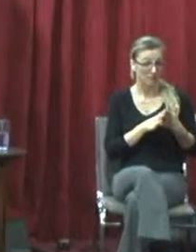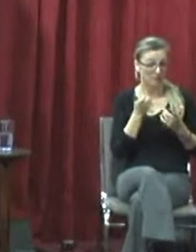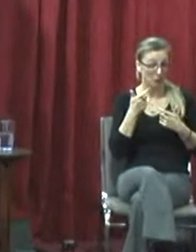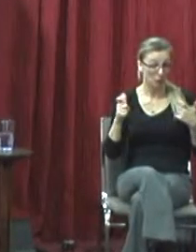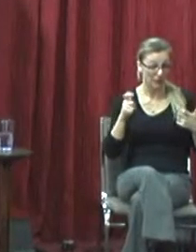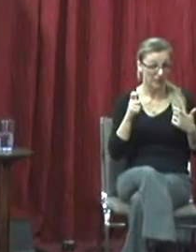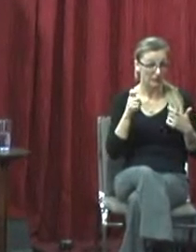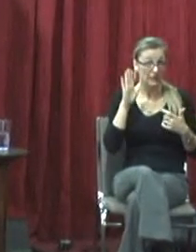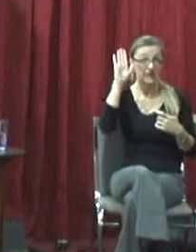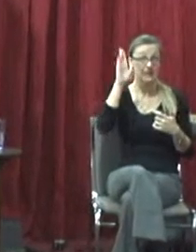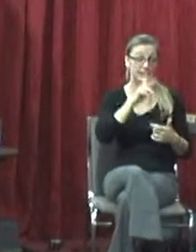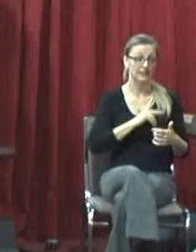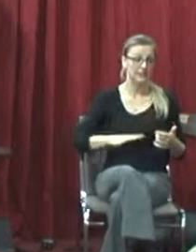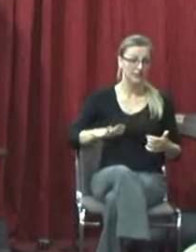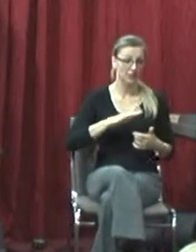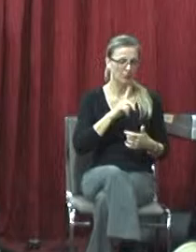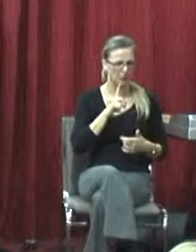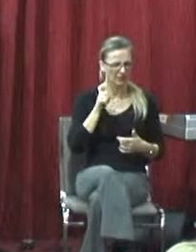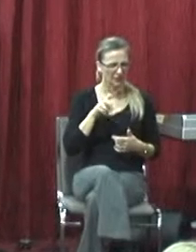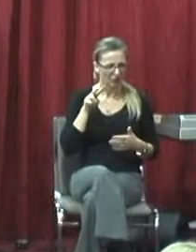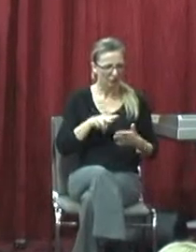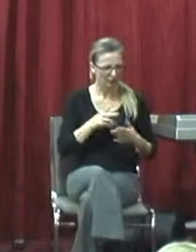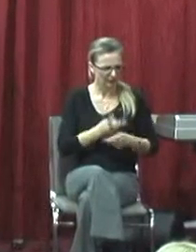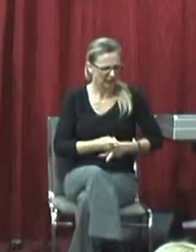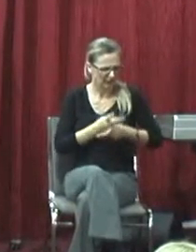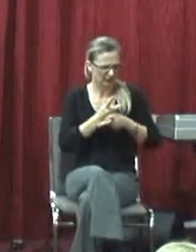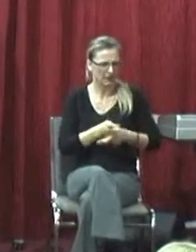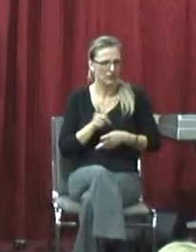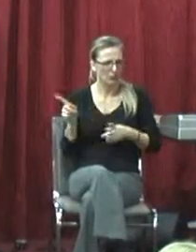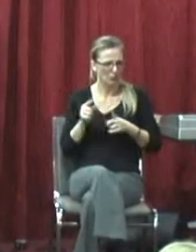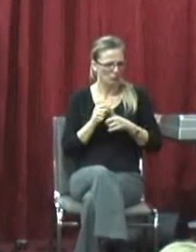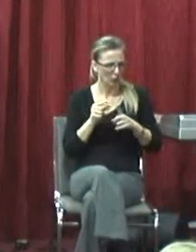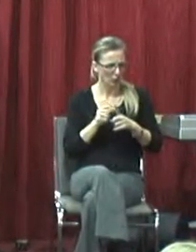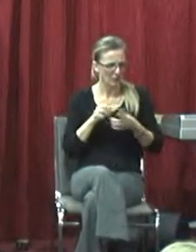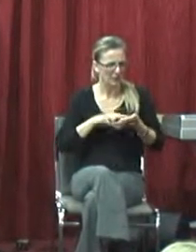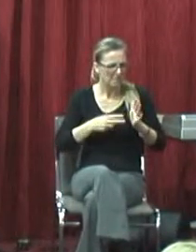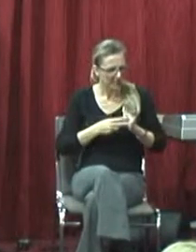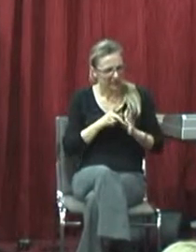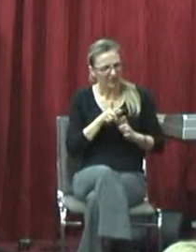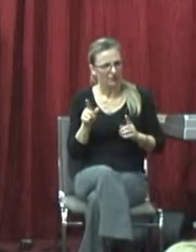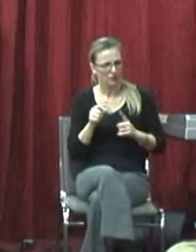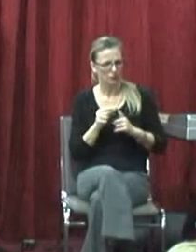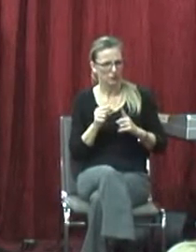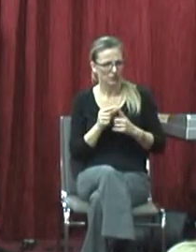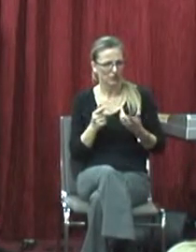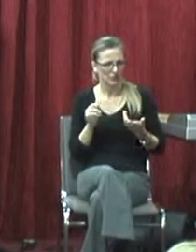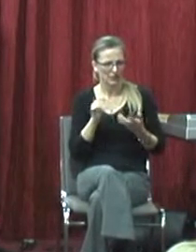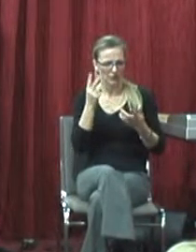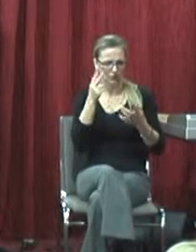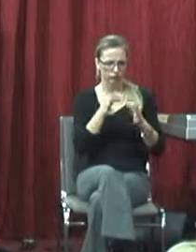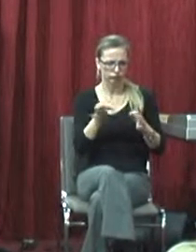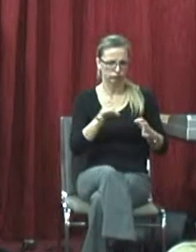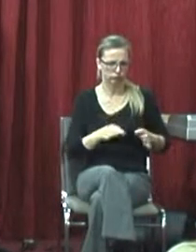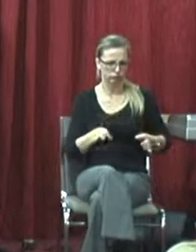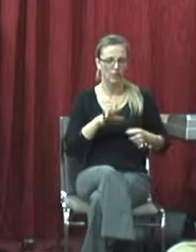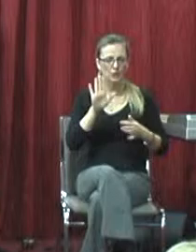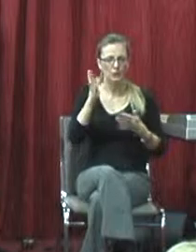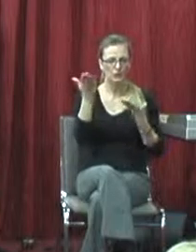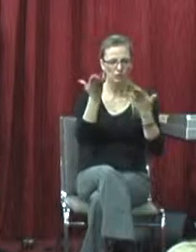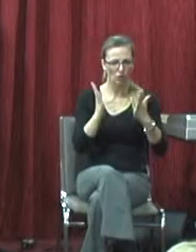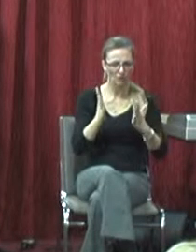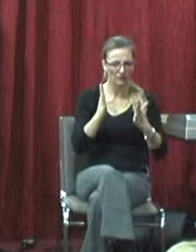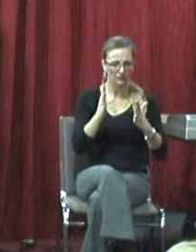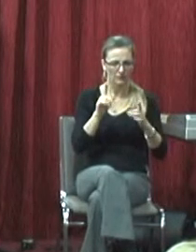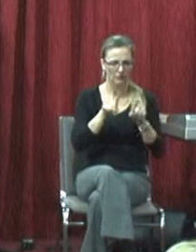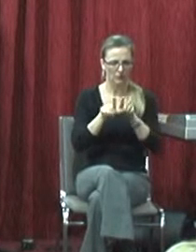at these words, at the way which we understand the meaning of these words, like the two phrases up there, your servant and